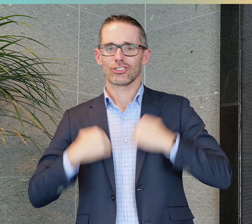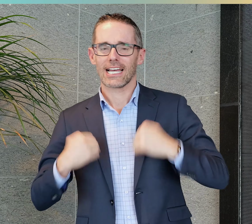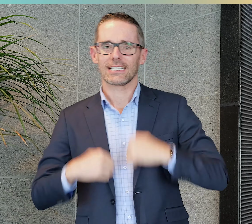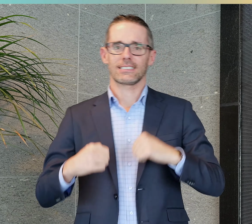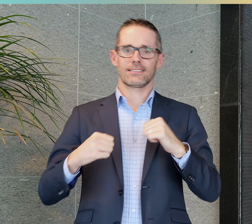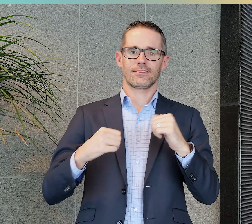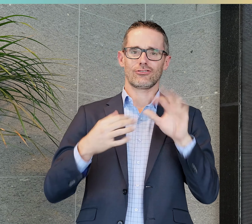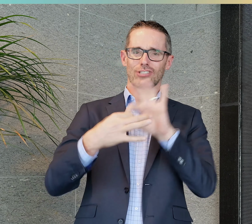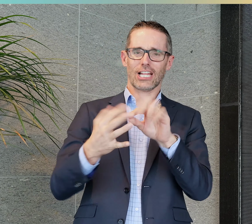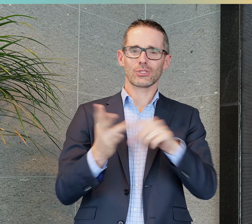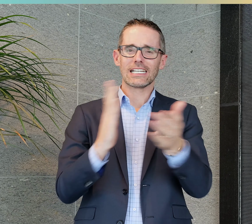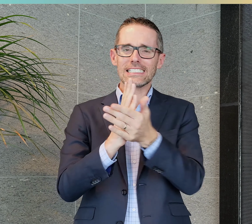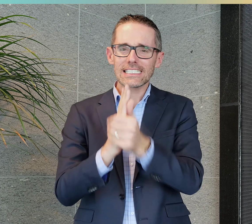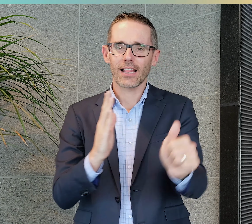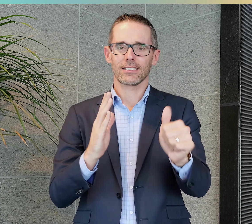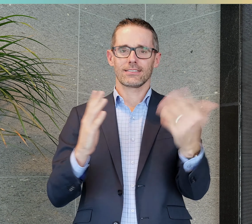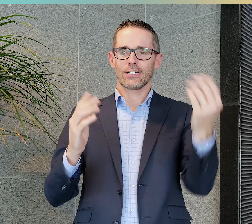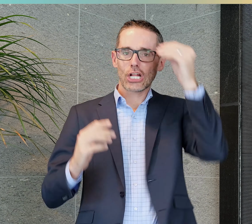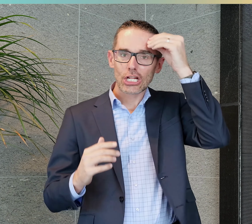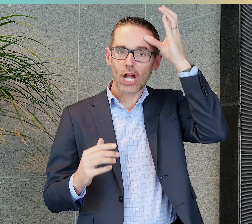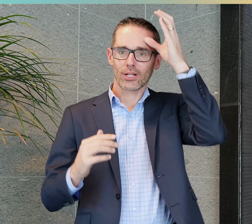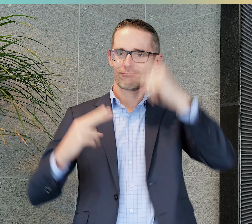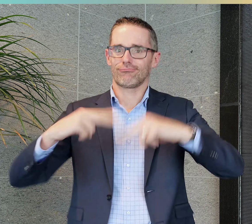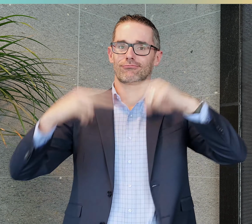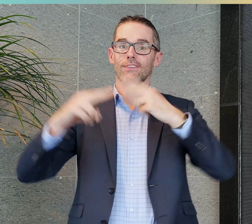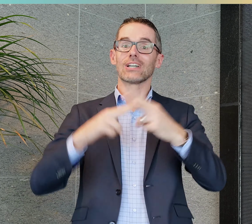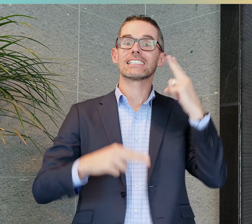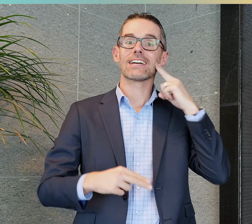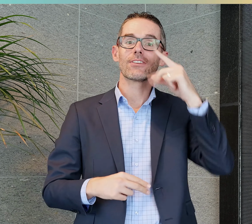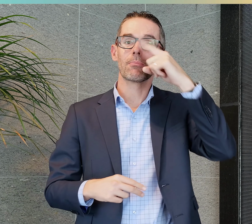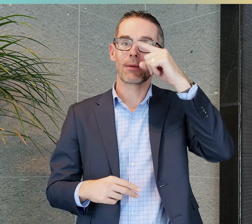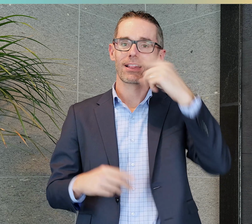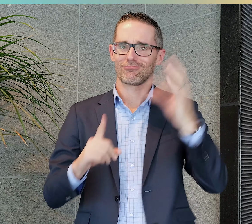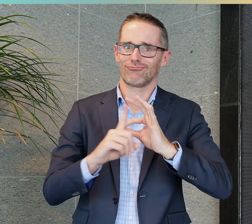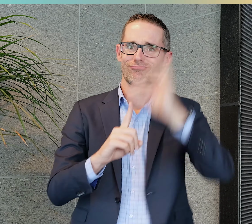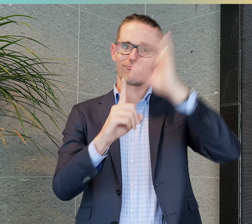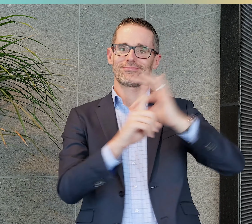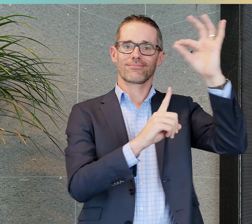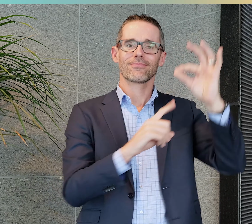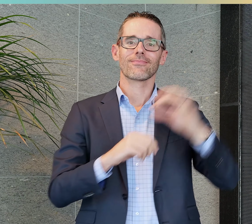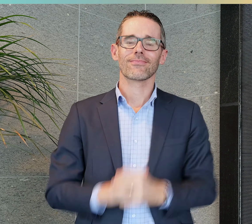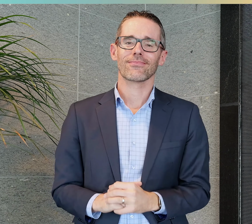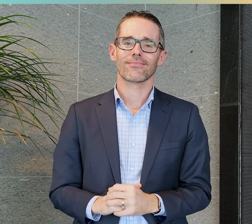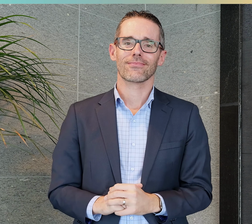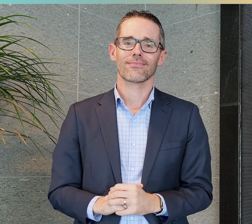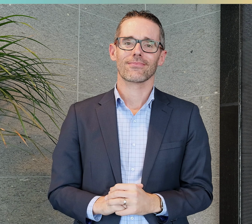education and training in regards to skills, knowledge and development of deaf people to further enhance their opportunities.